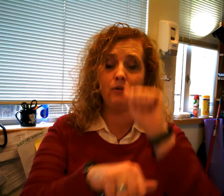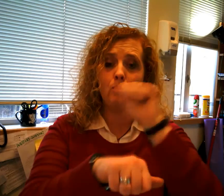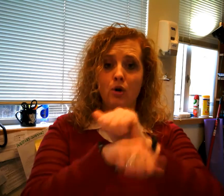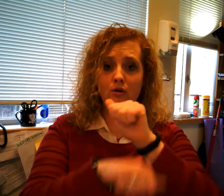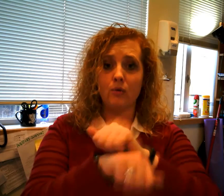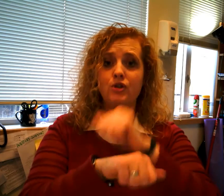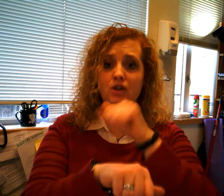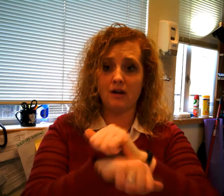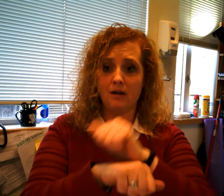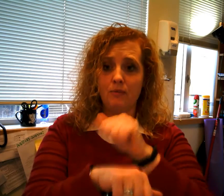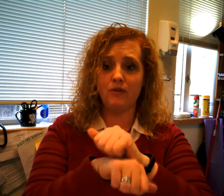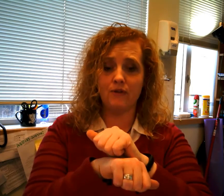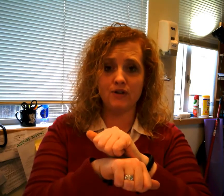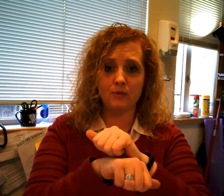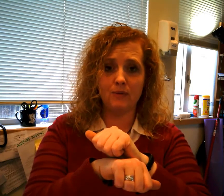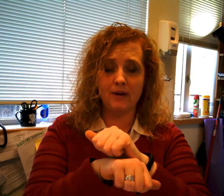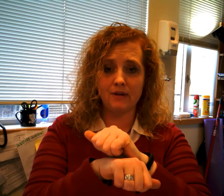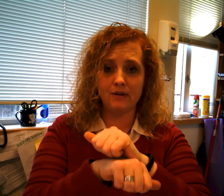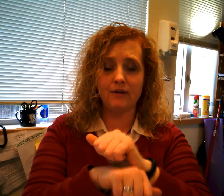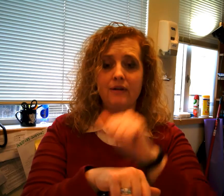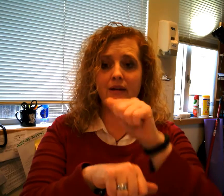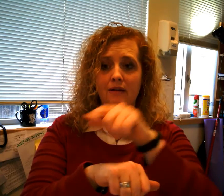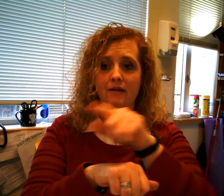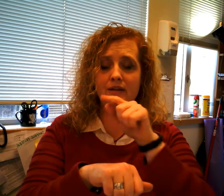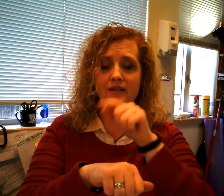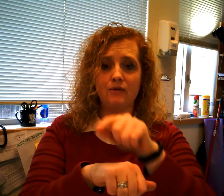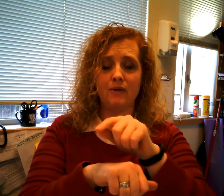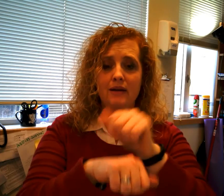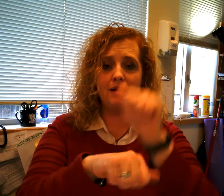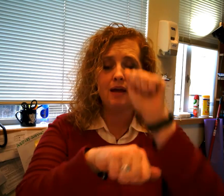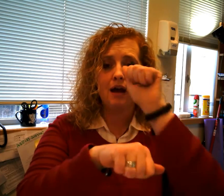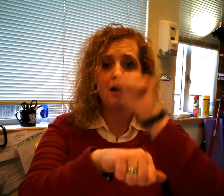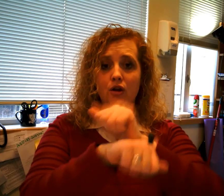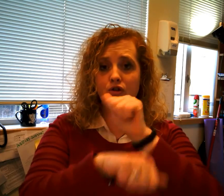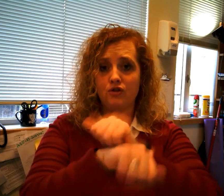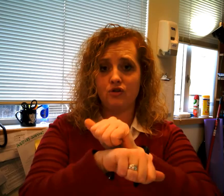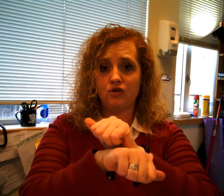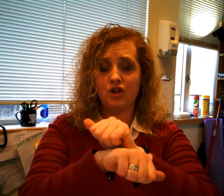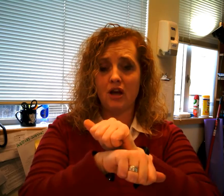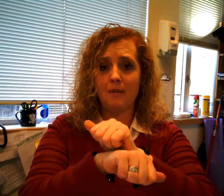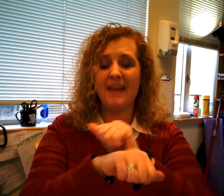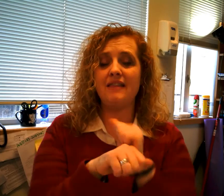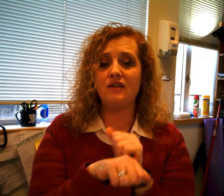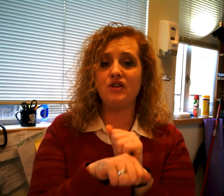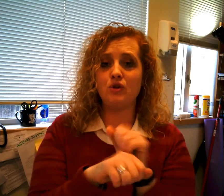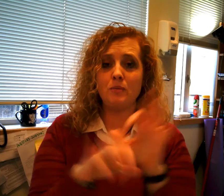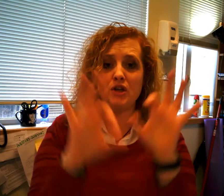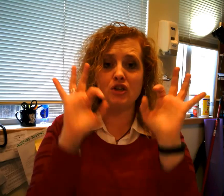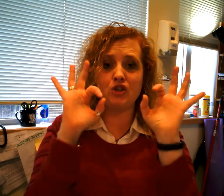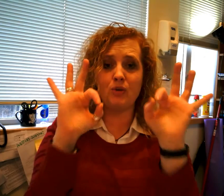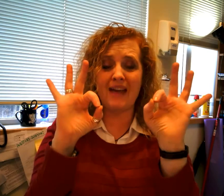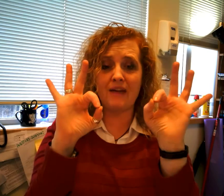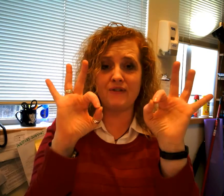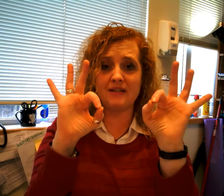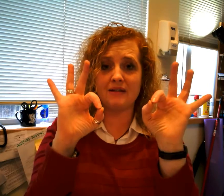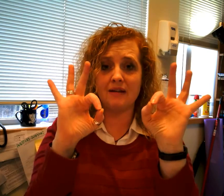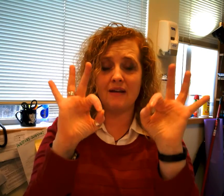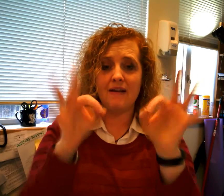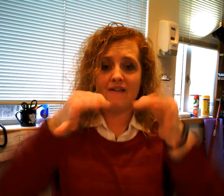work or job, with the first word we ever learned on this grid. Job, and then description is 2 F's,